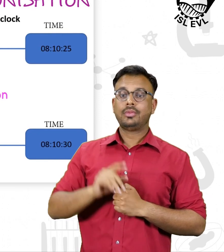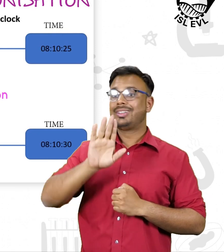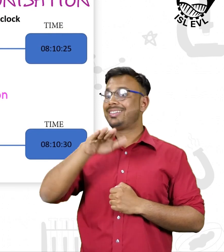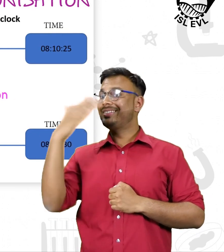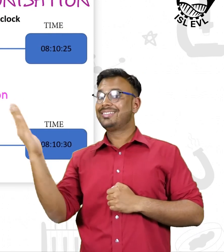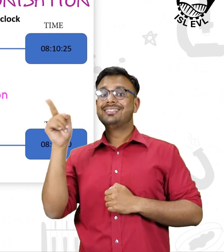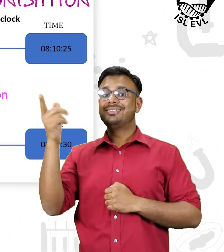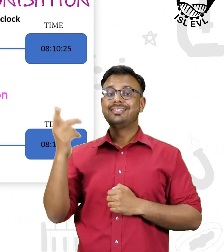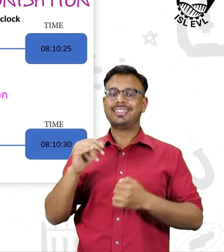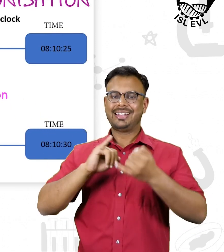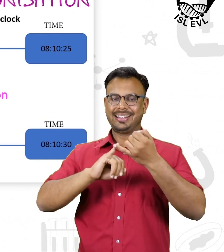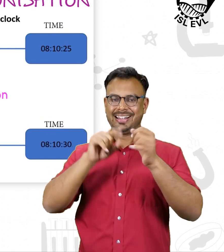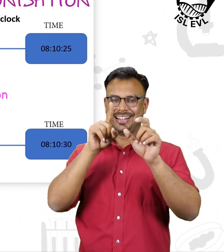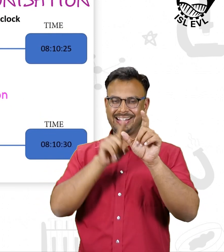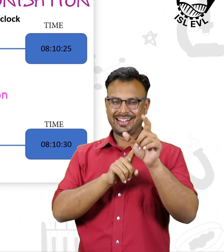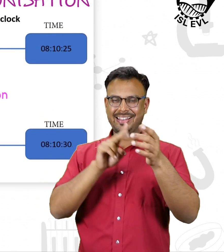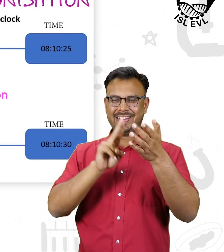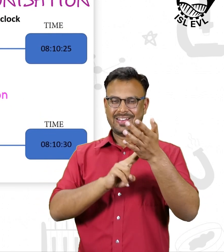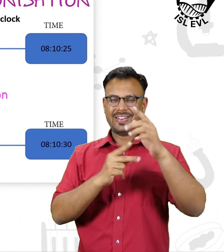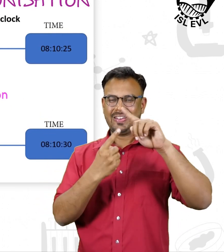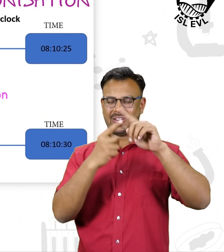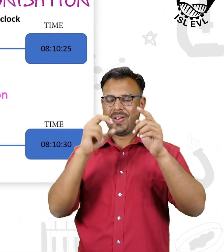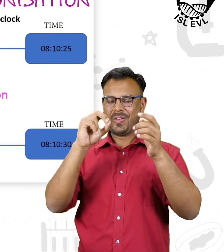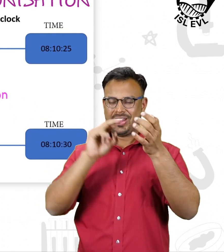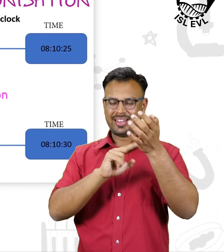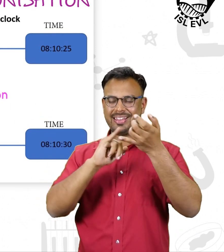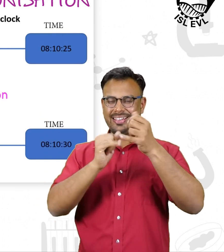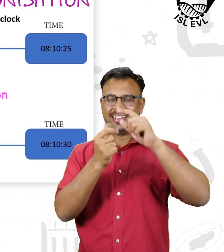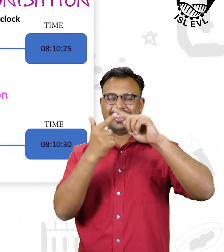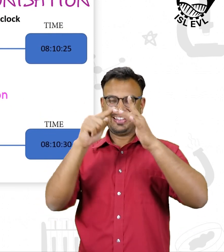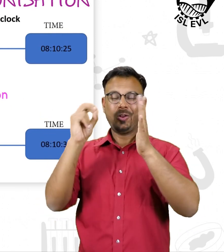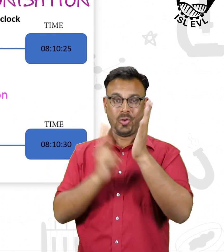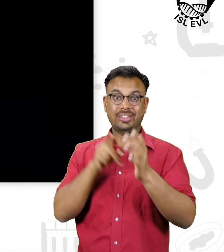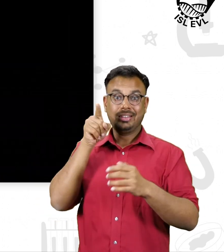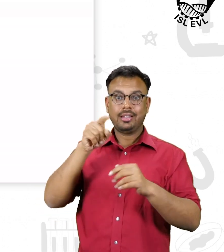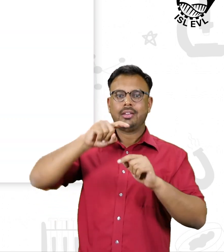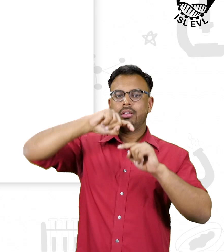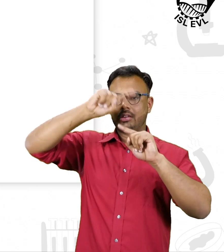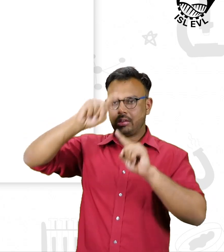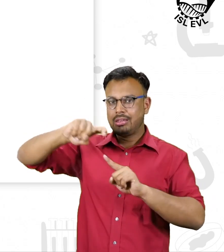Generally, synchronization is easy to achieve than synchronization.